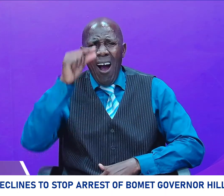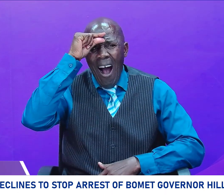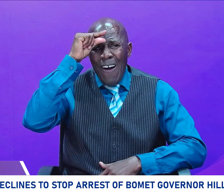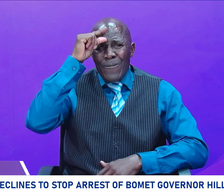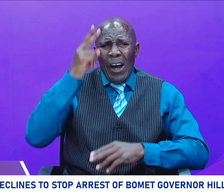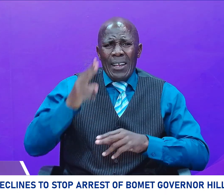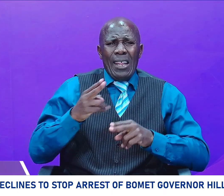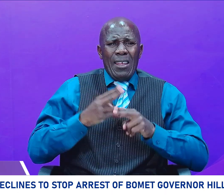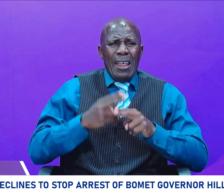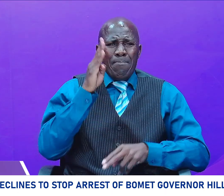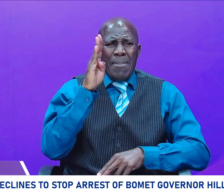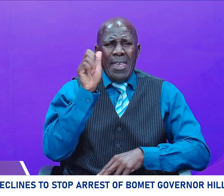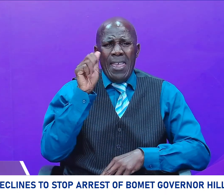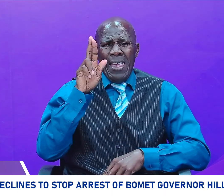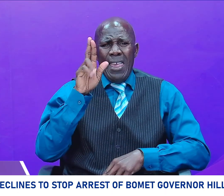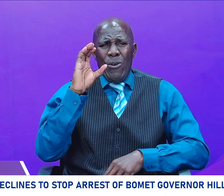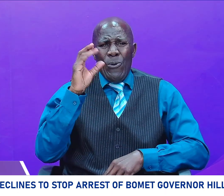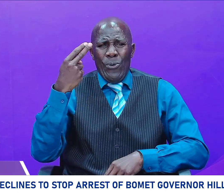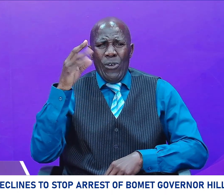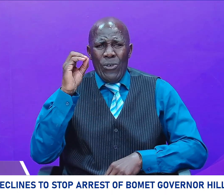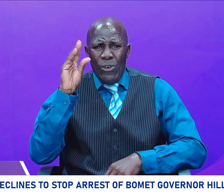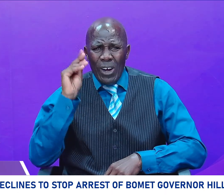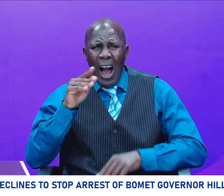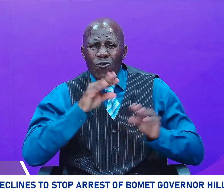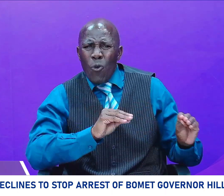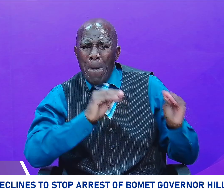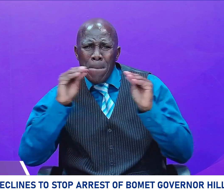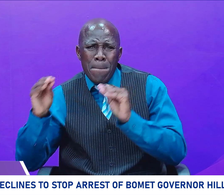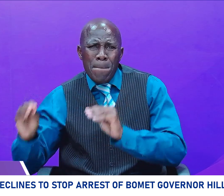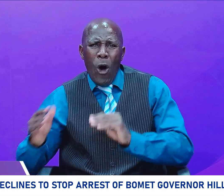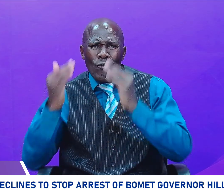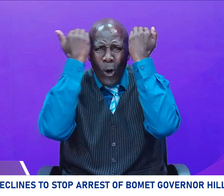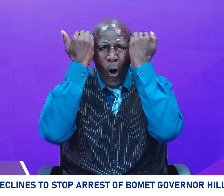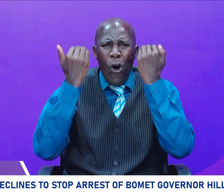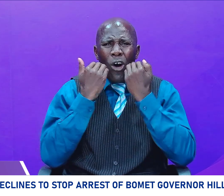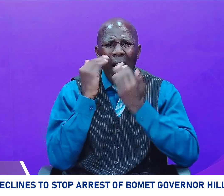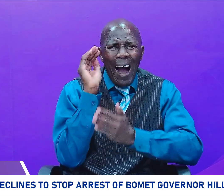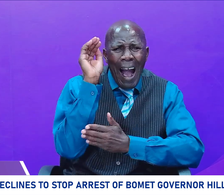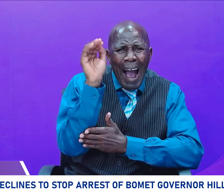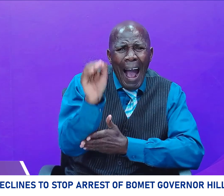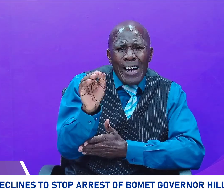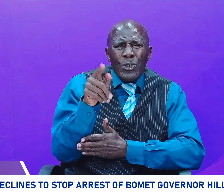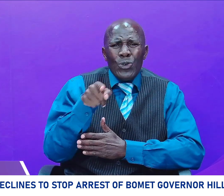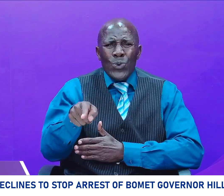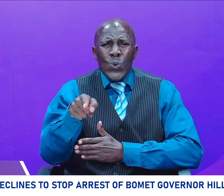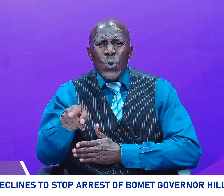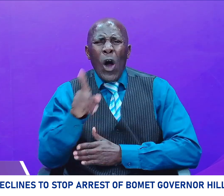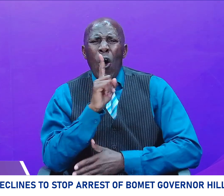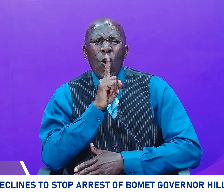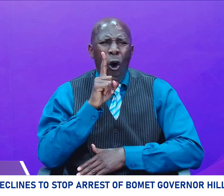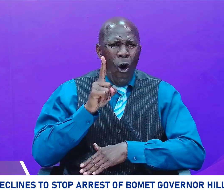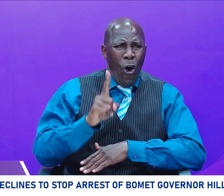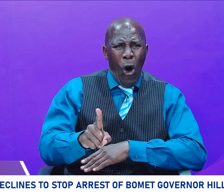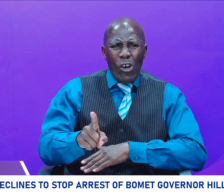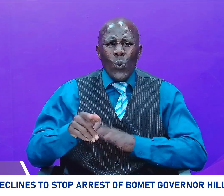Governor Barchok moved to court asking for conservatory order, arguing that the commission's